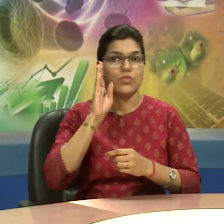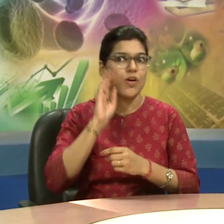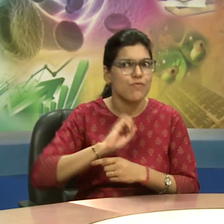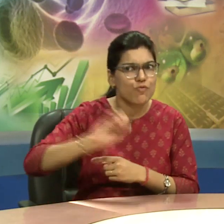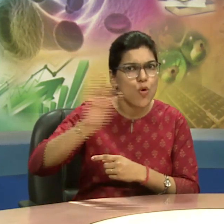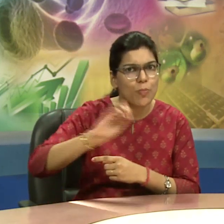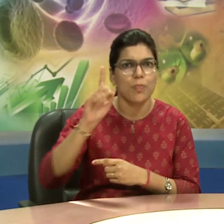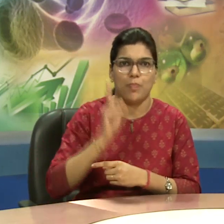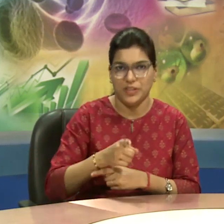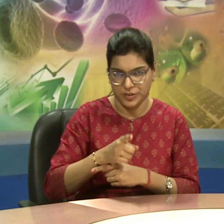First,